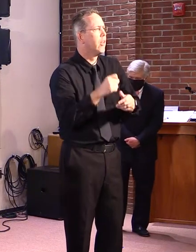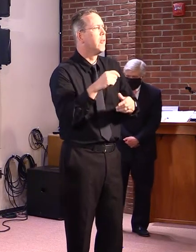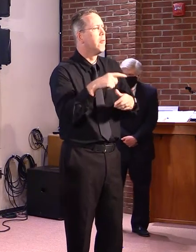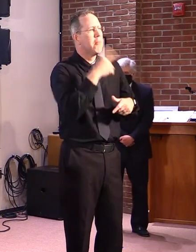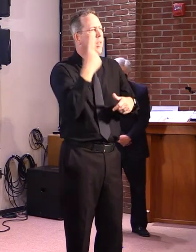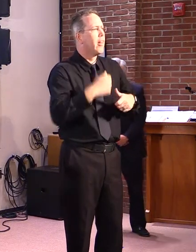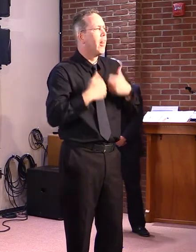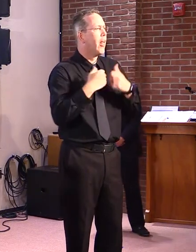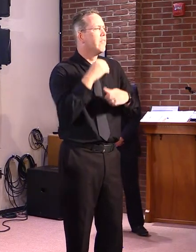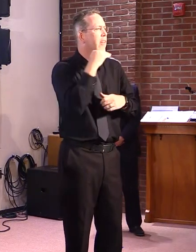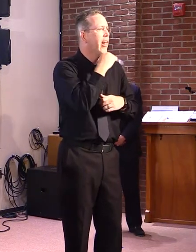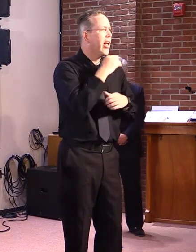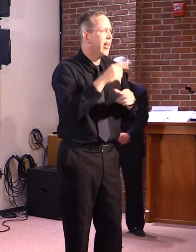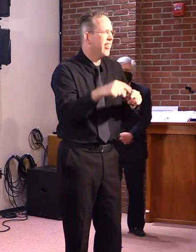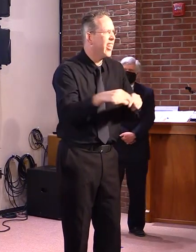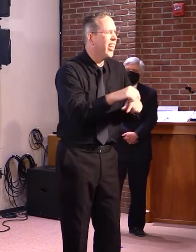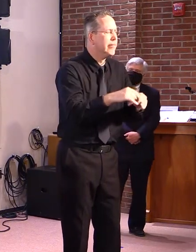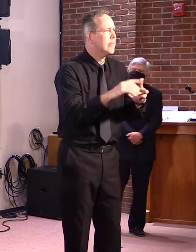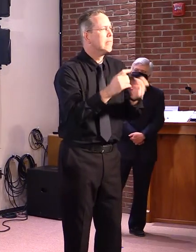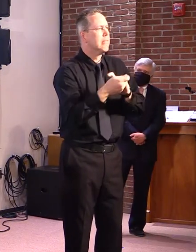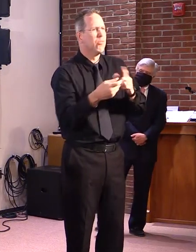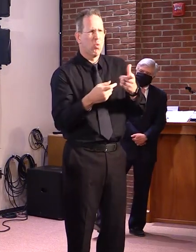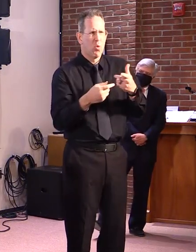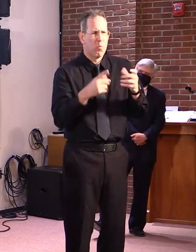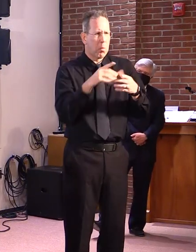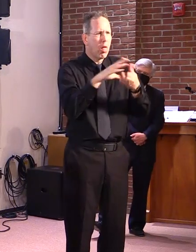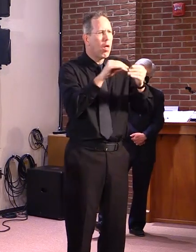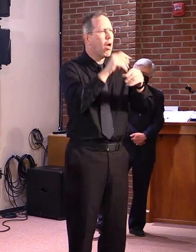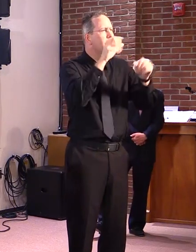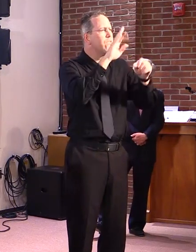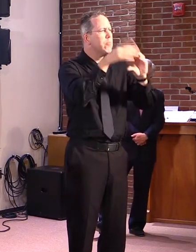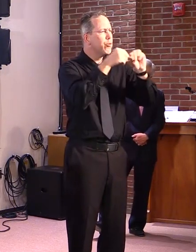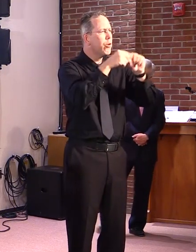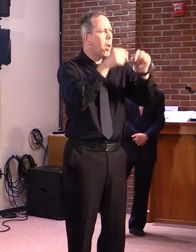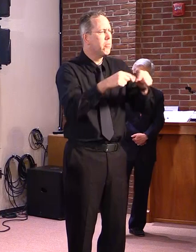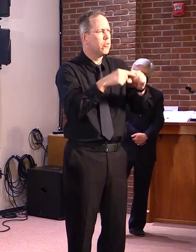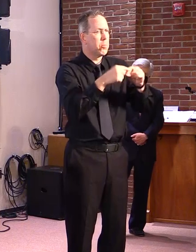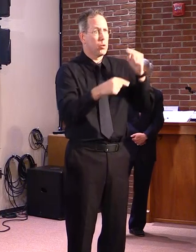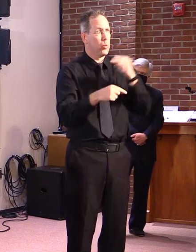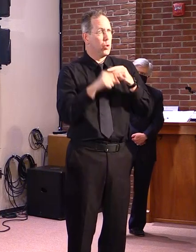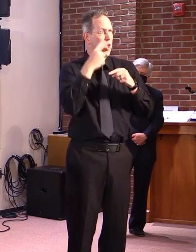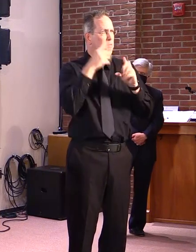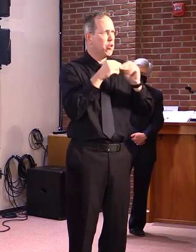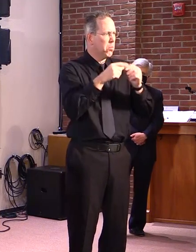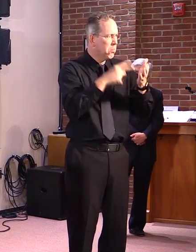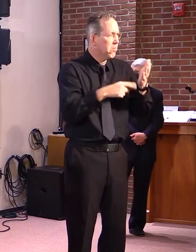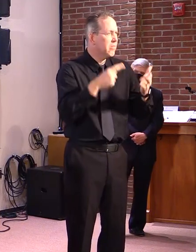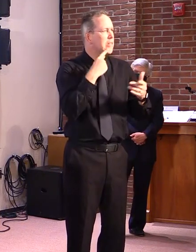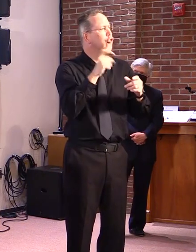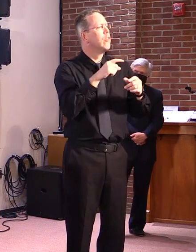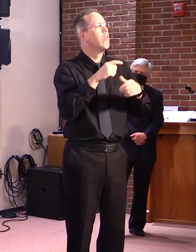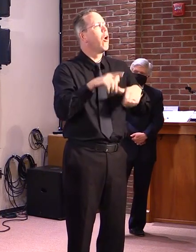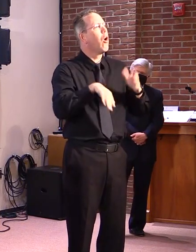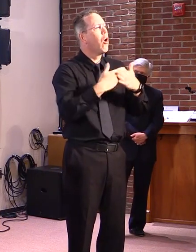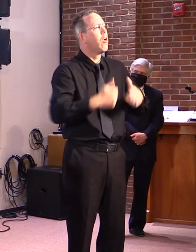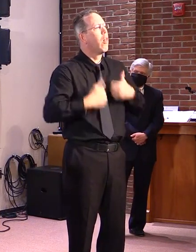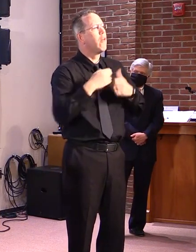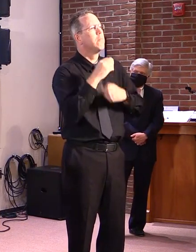that we have to address this now and take the opportunity to do so. In terms